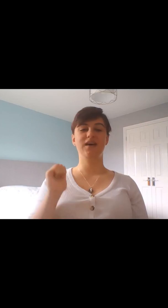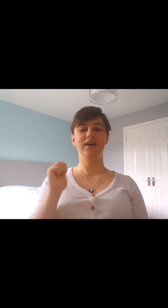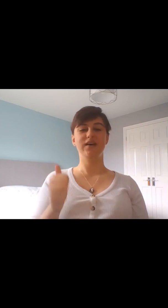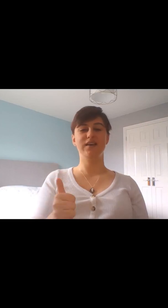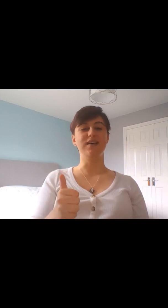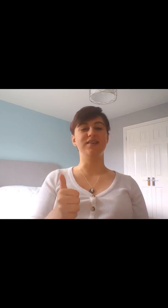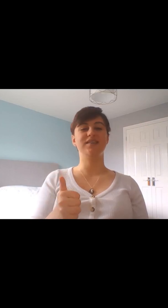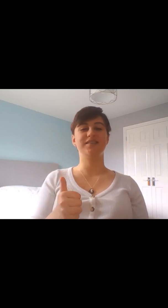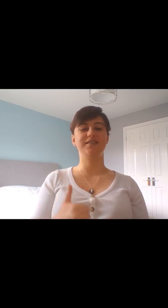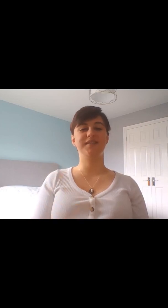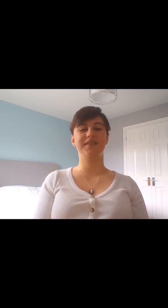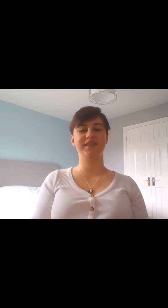good,